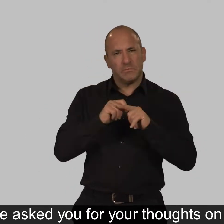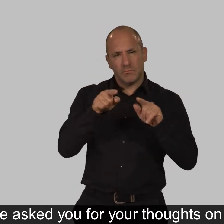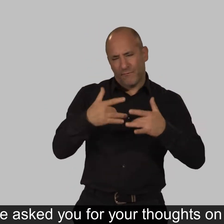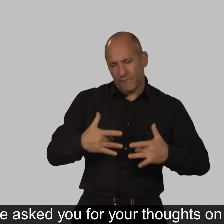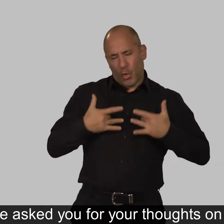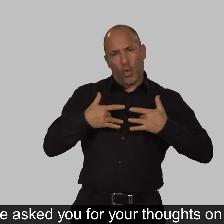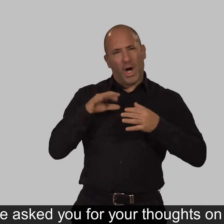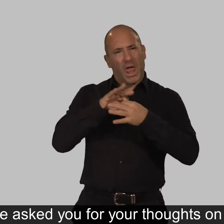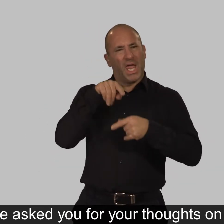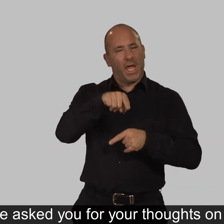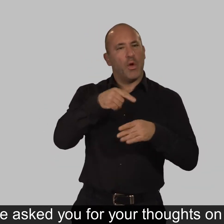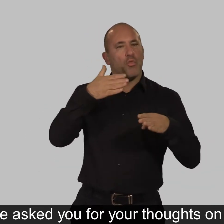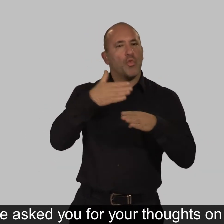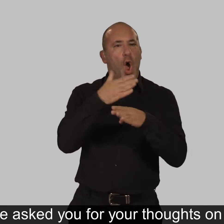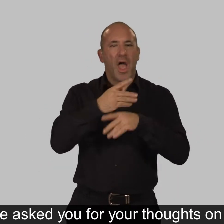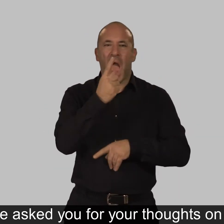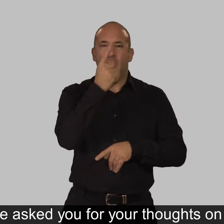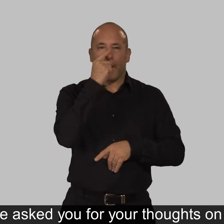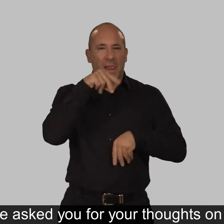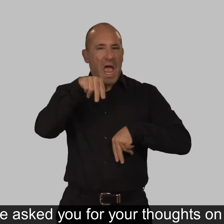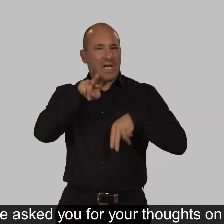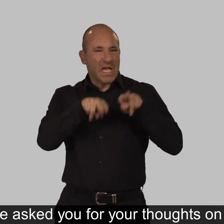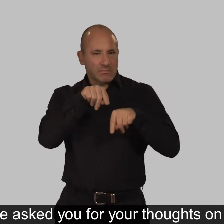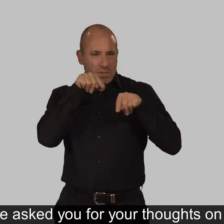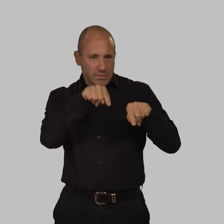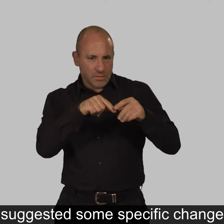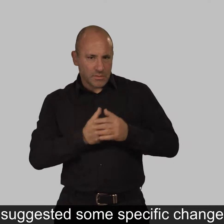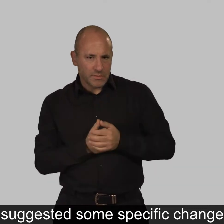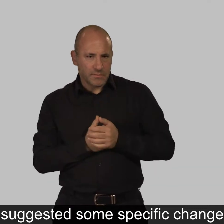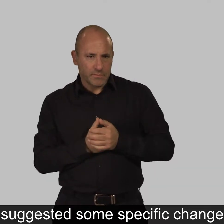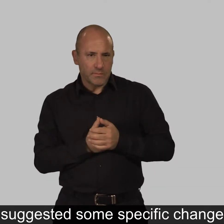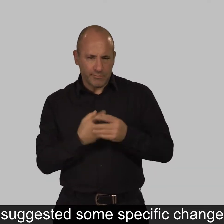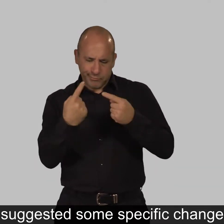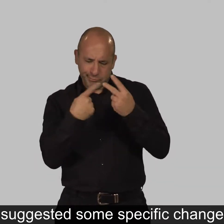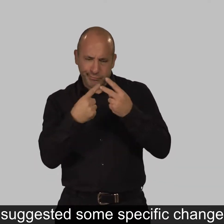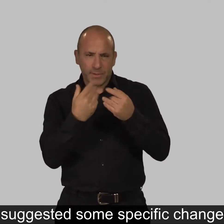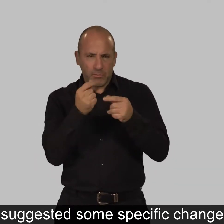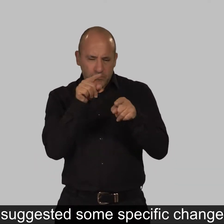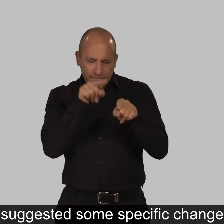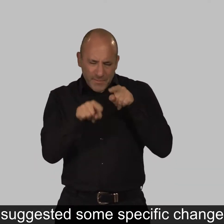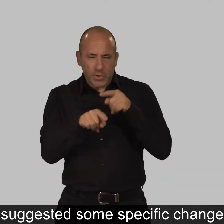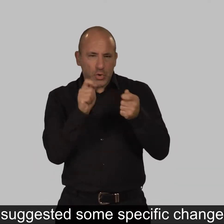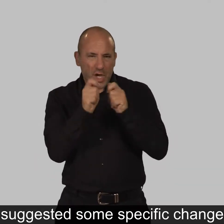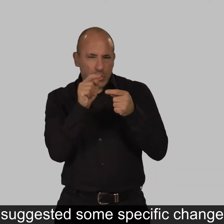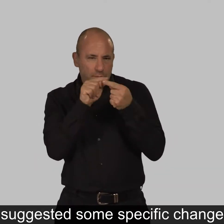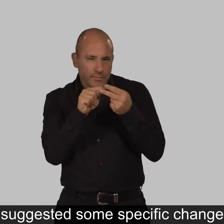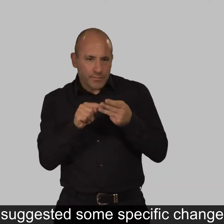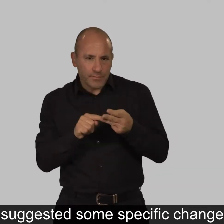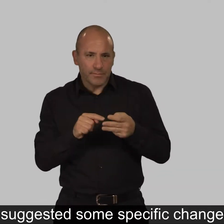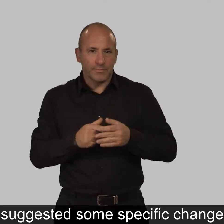We asked you for your thoughts on the work capability assessment and suggested some specific